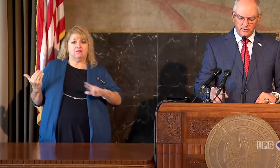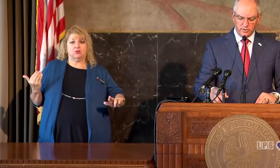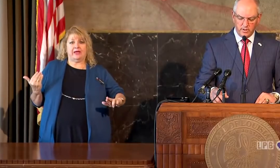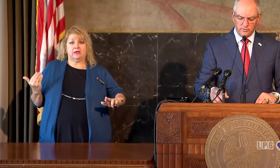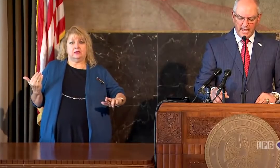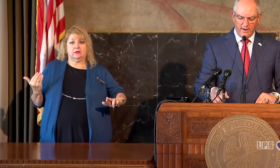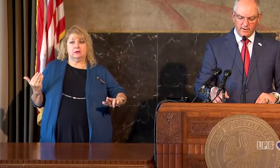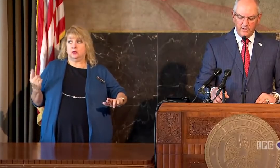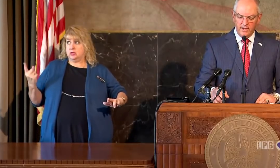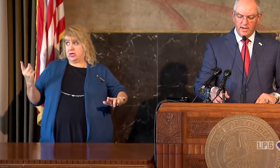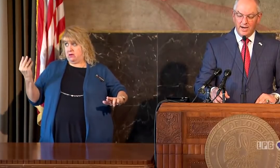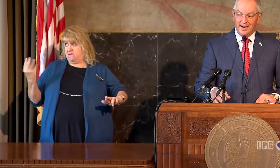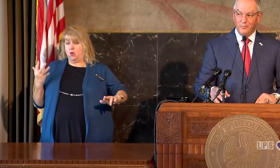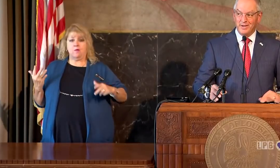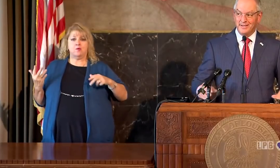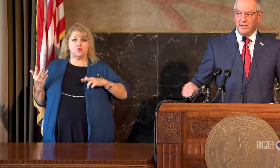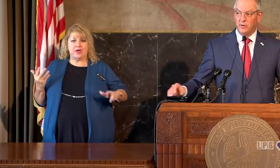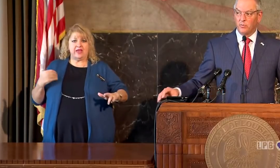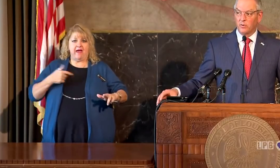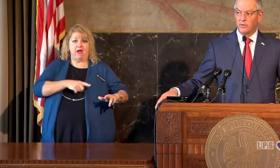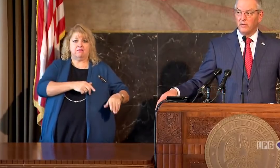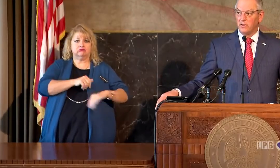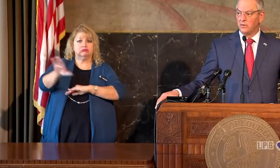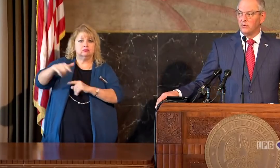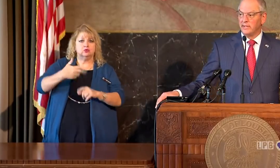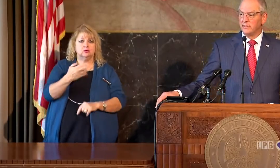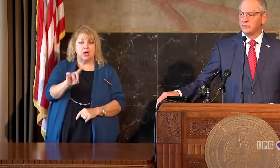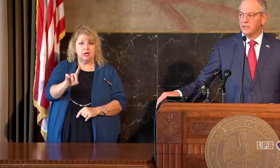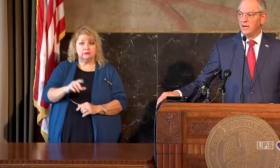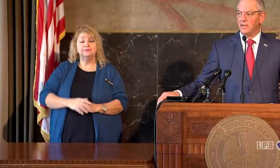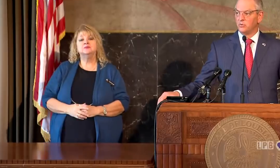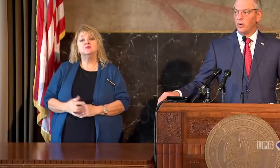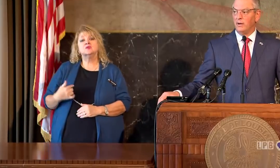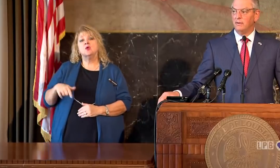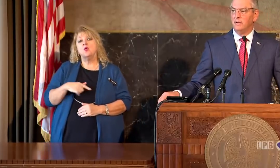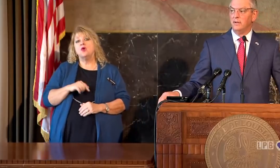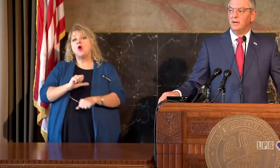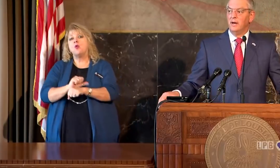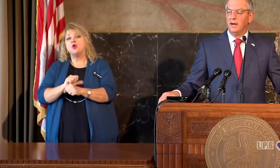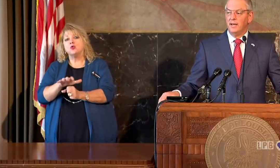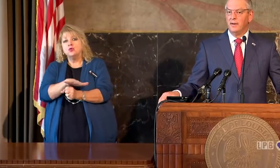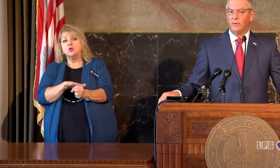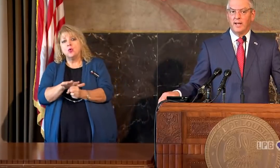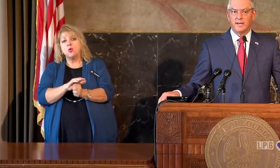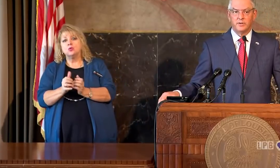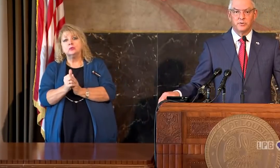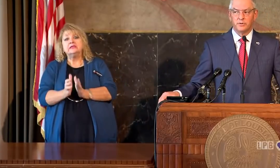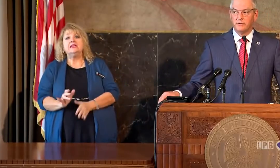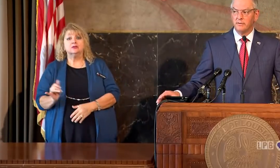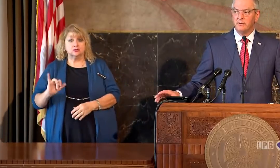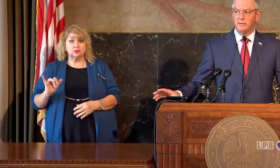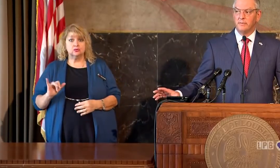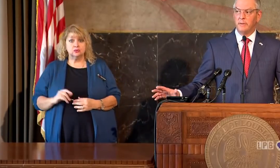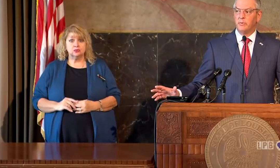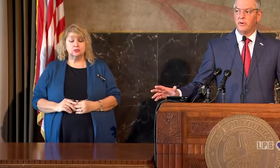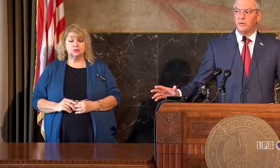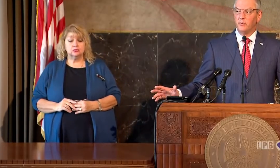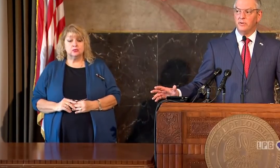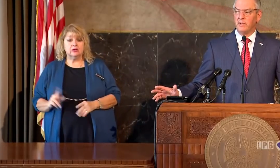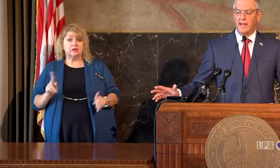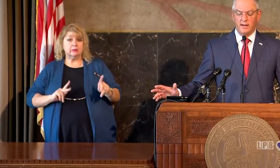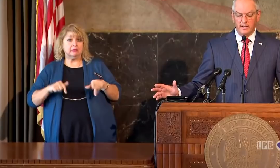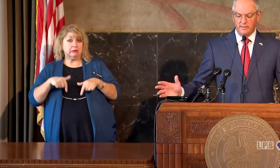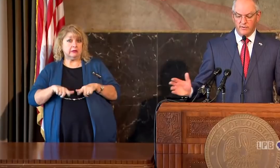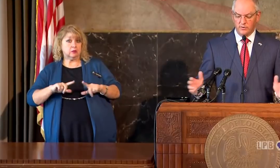Register notice goes out. We continue to work with all the local leaders as well. And what I can assure the people here